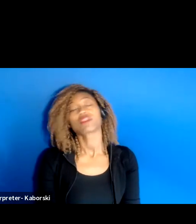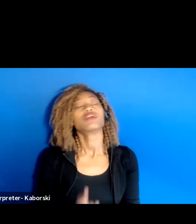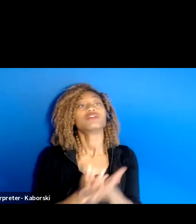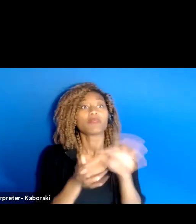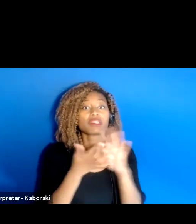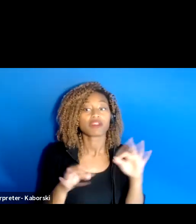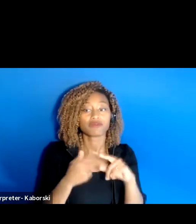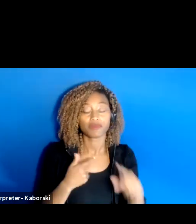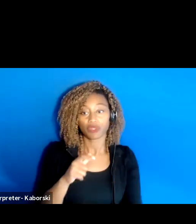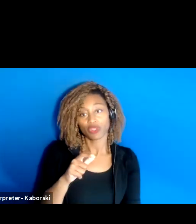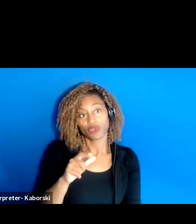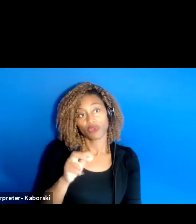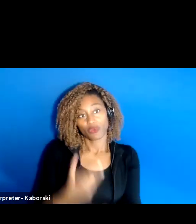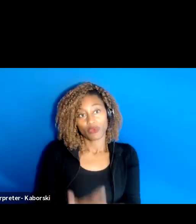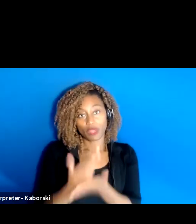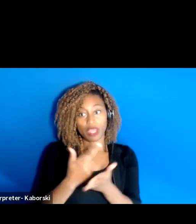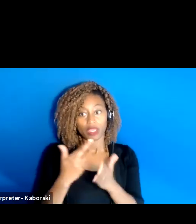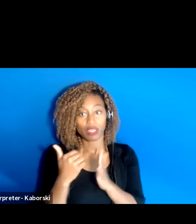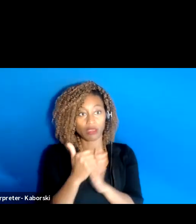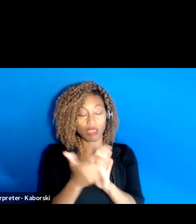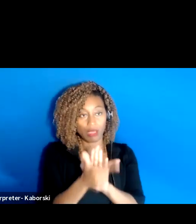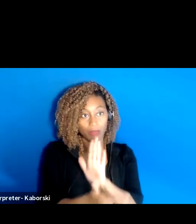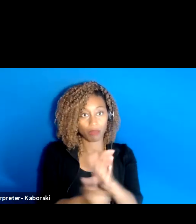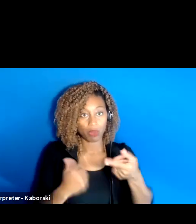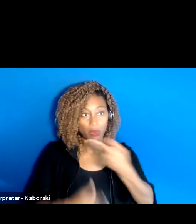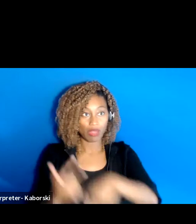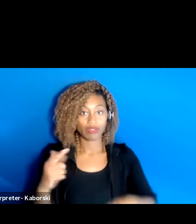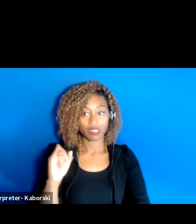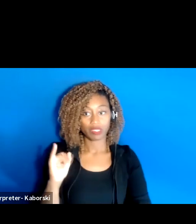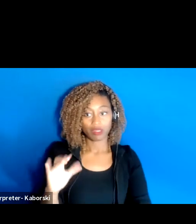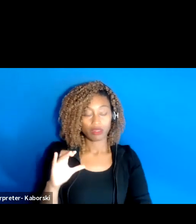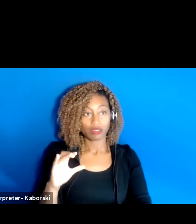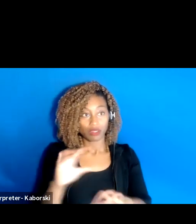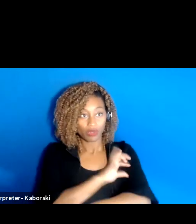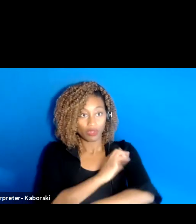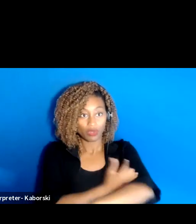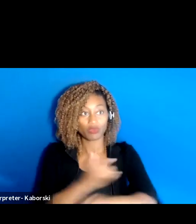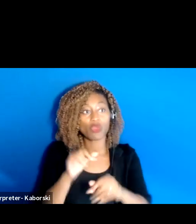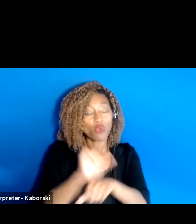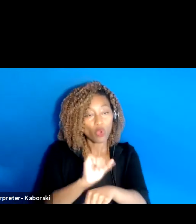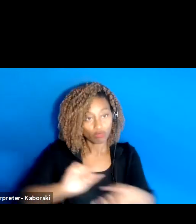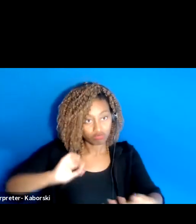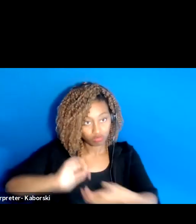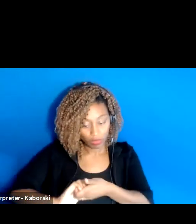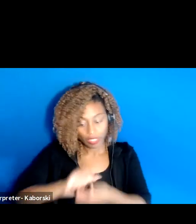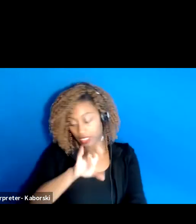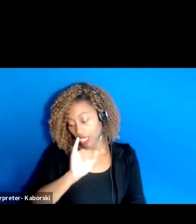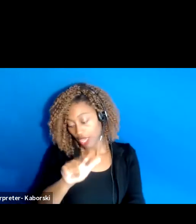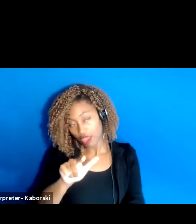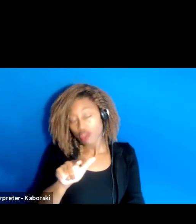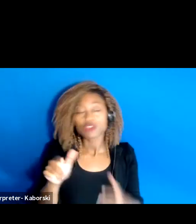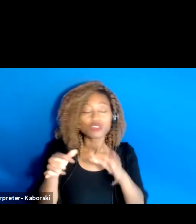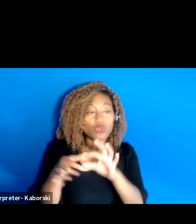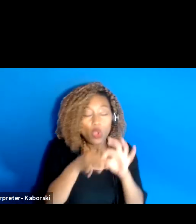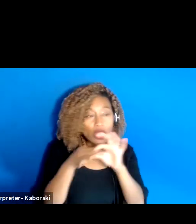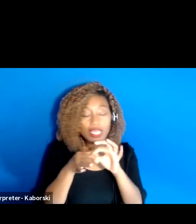Act around the silk authorities includes working with the Centers for Independent Living to coordinate services with